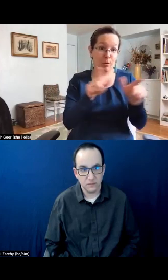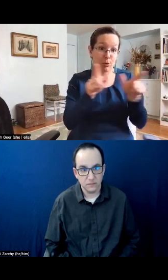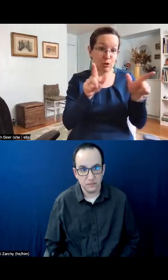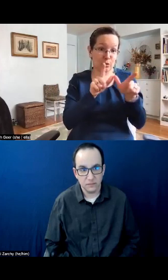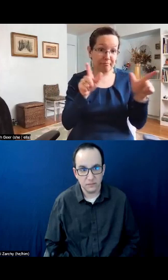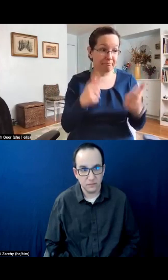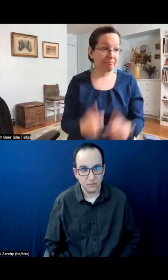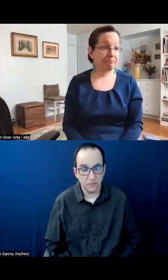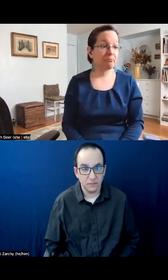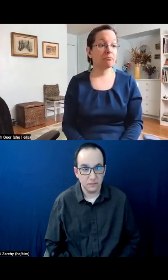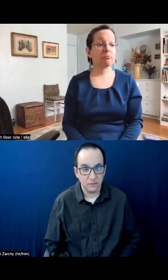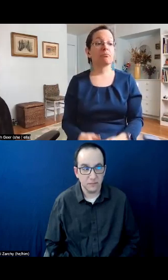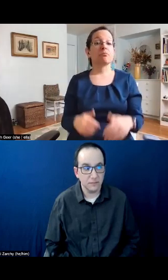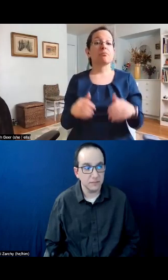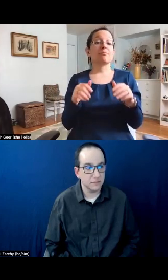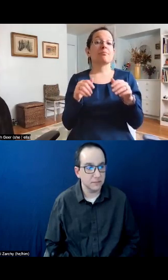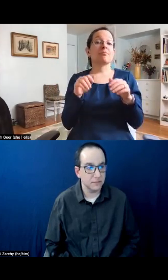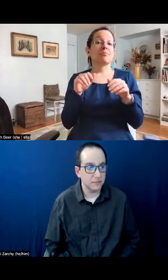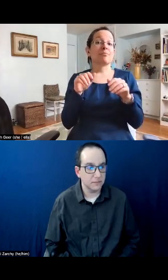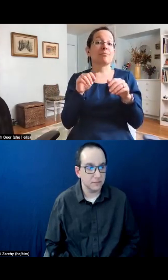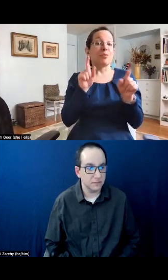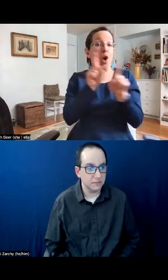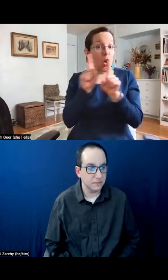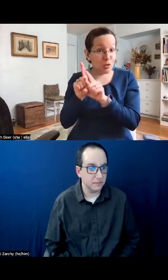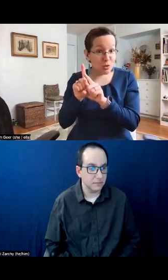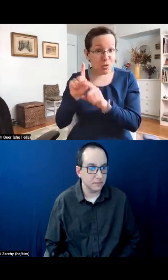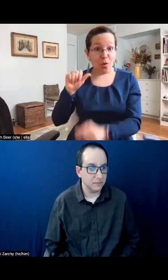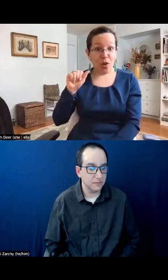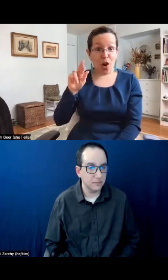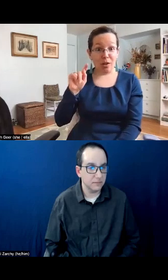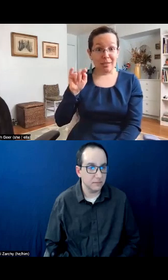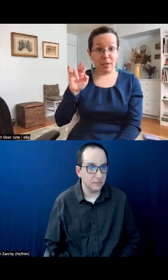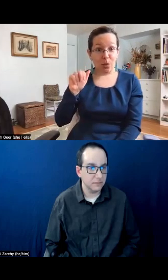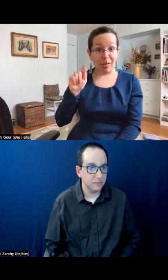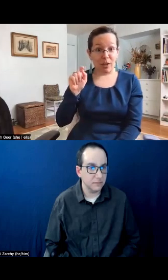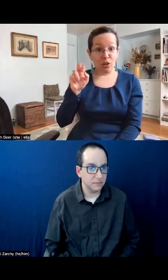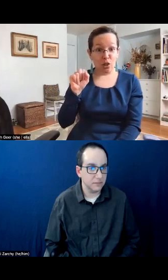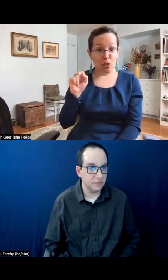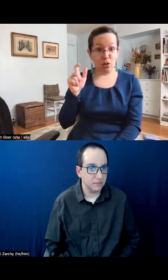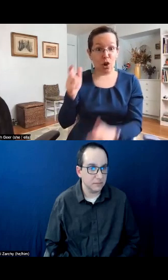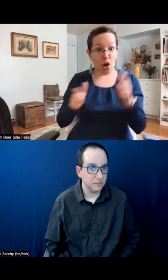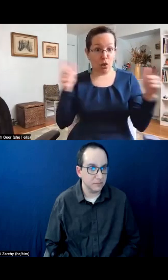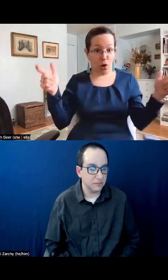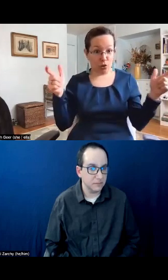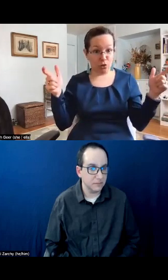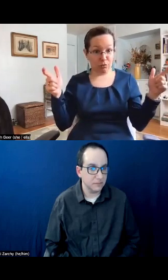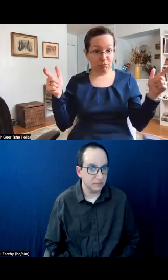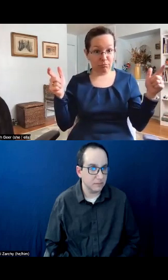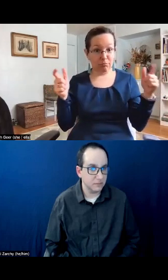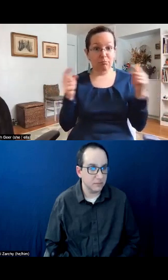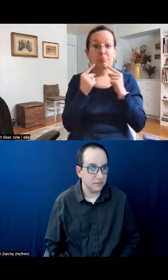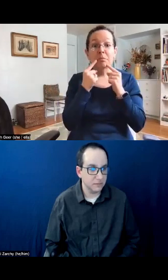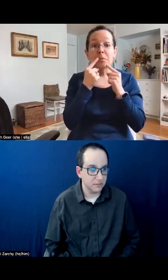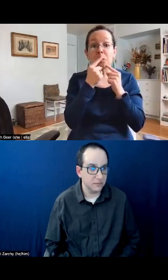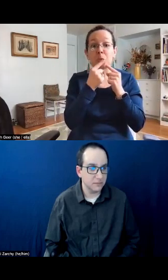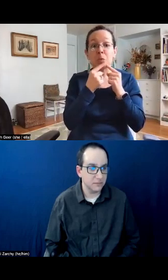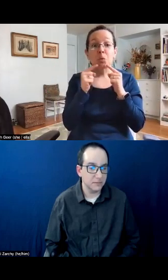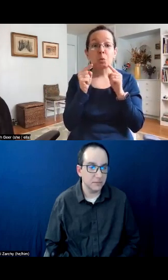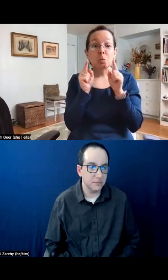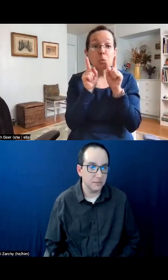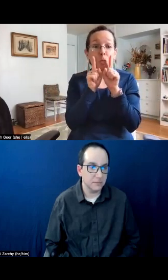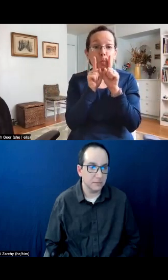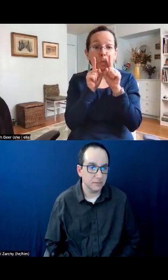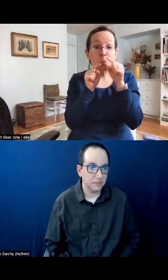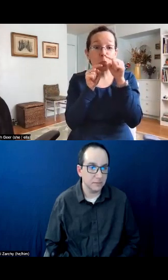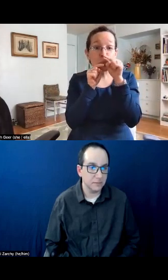who are at your disposal. There is no one-to-one comparison in oral languages for this requirement. Now, next on our